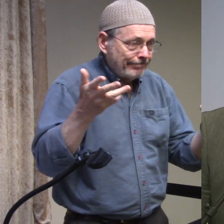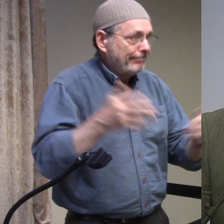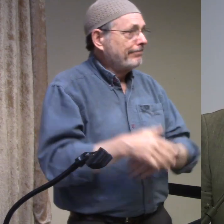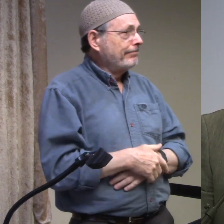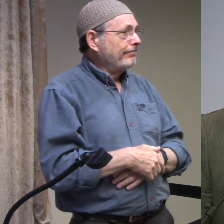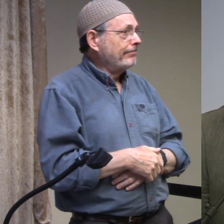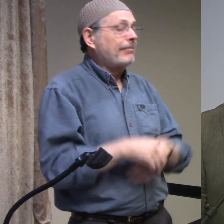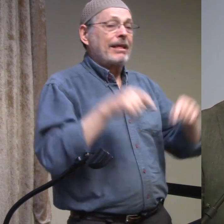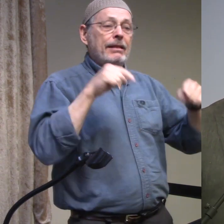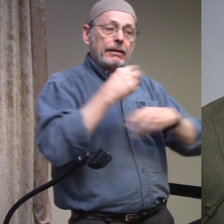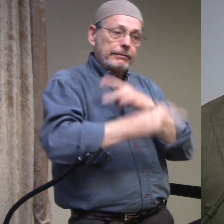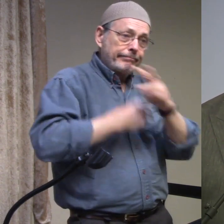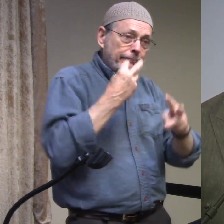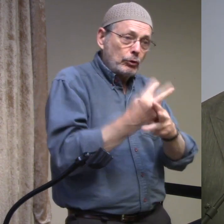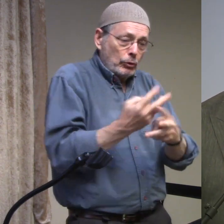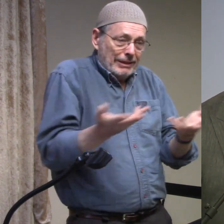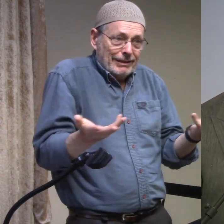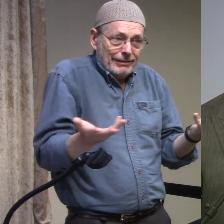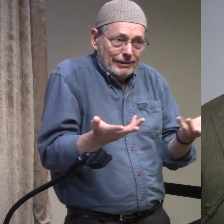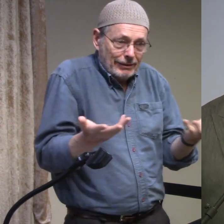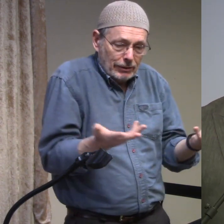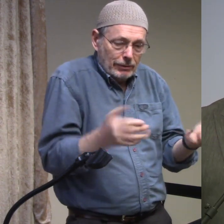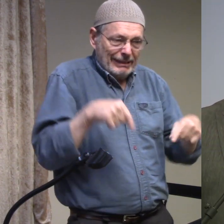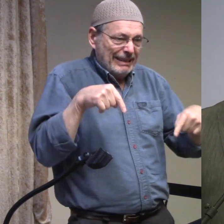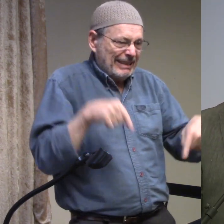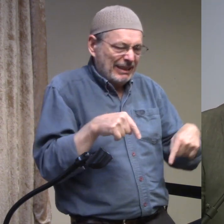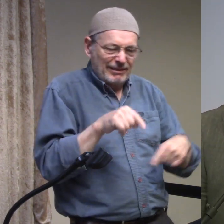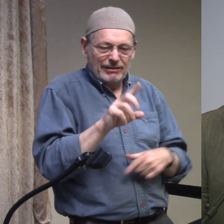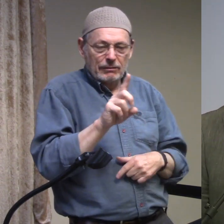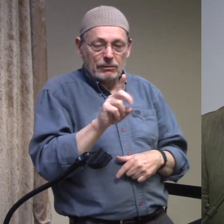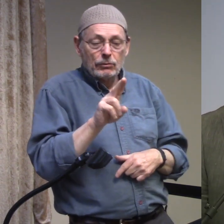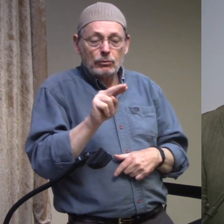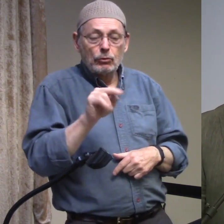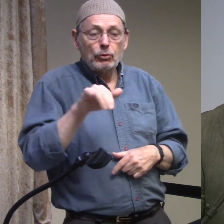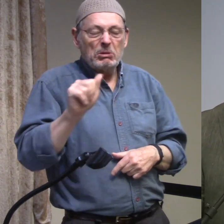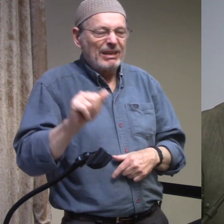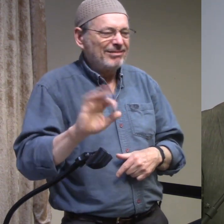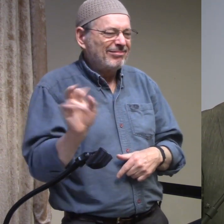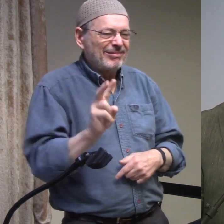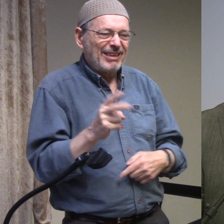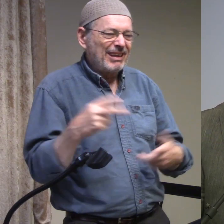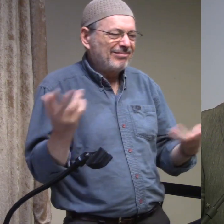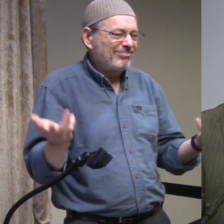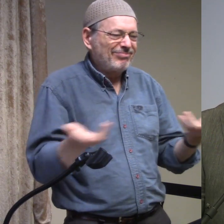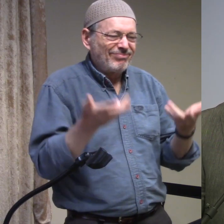that this dunya, this world is poison.